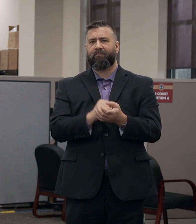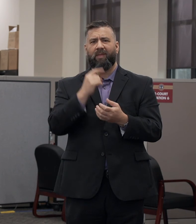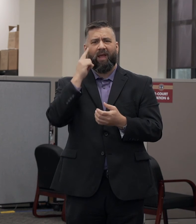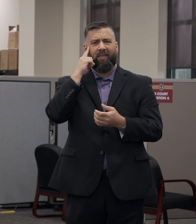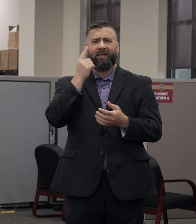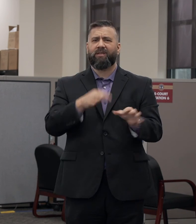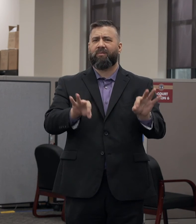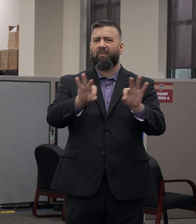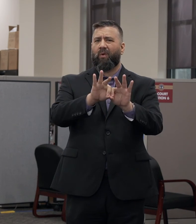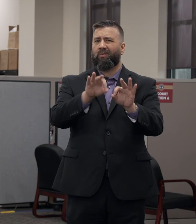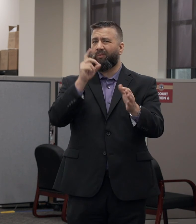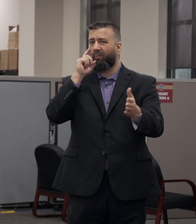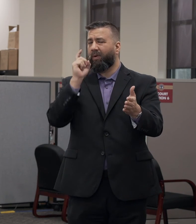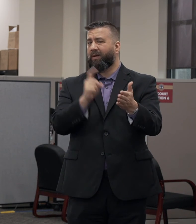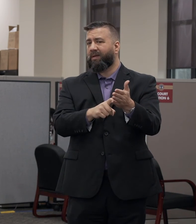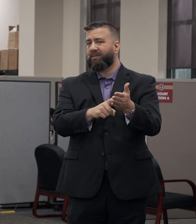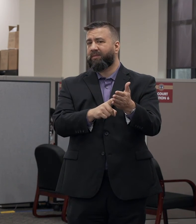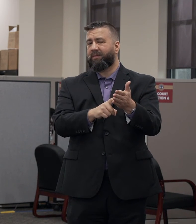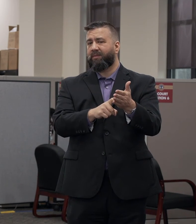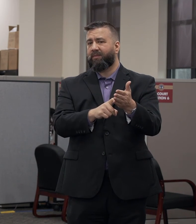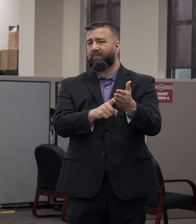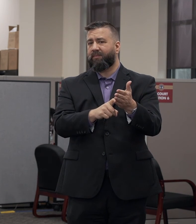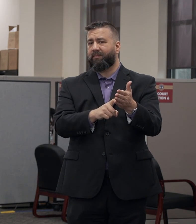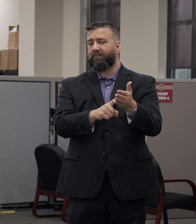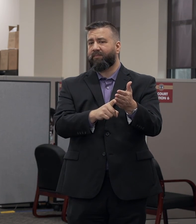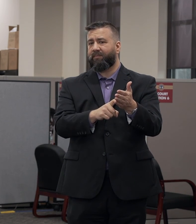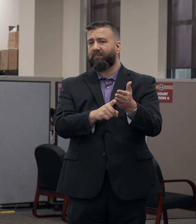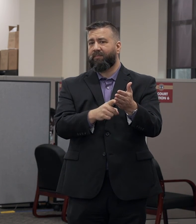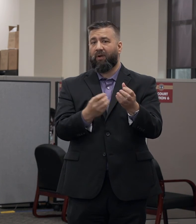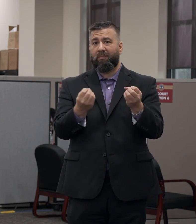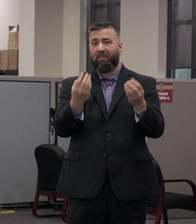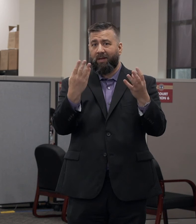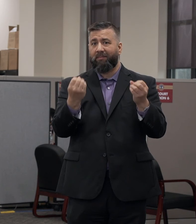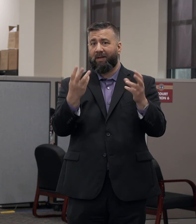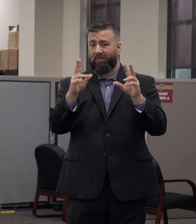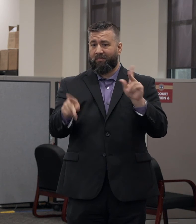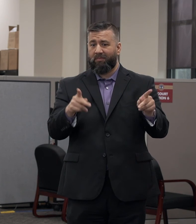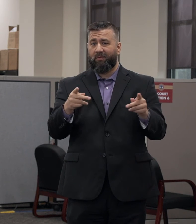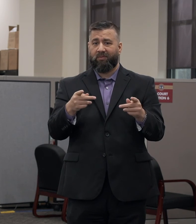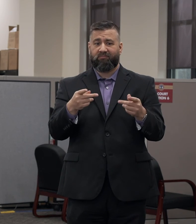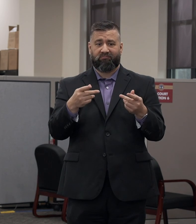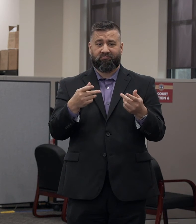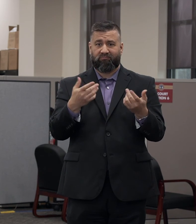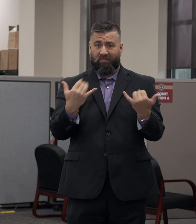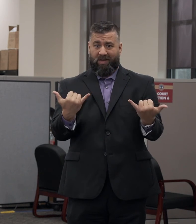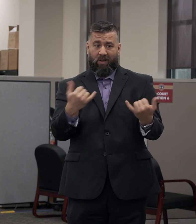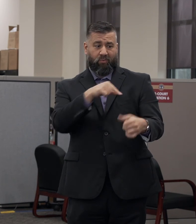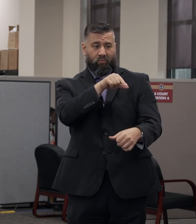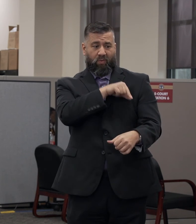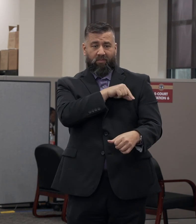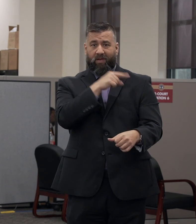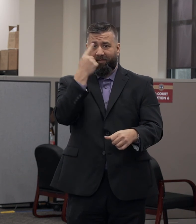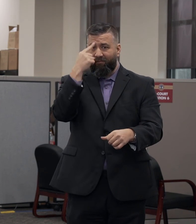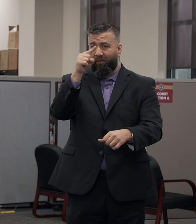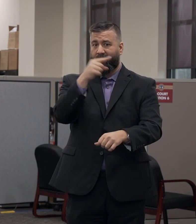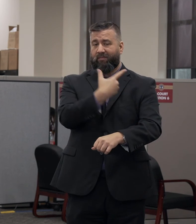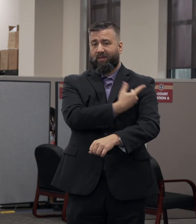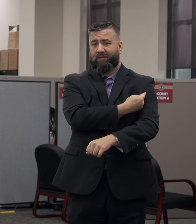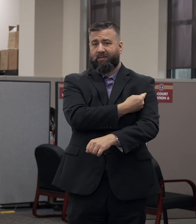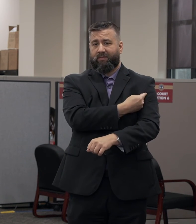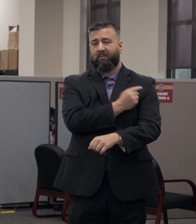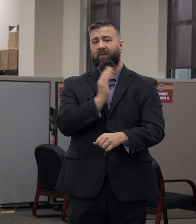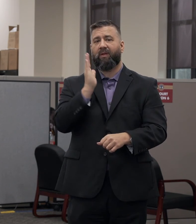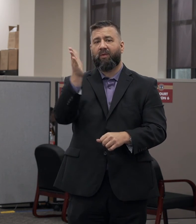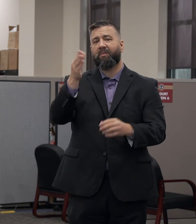think it's important that we recognize that there are hundreds of thousands of people who are currently eligible in the St. Louis region. There will be